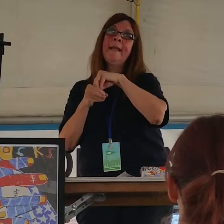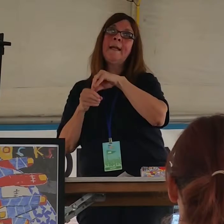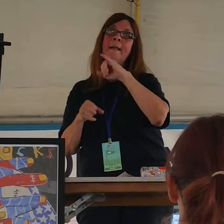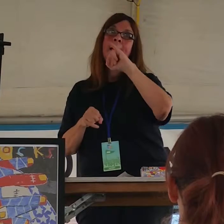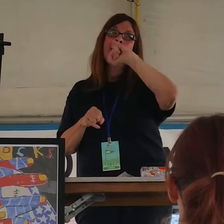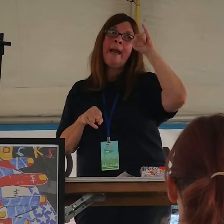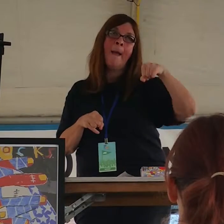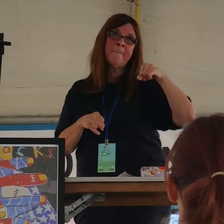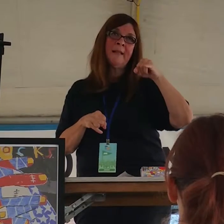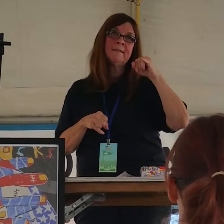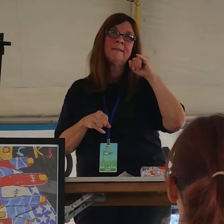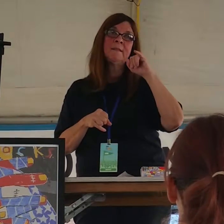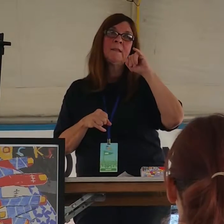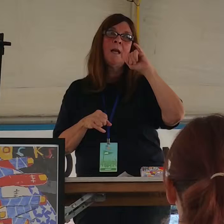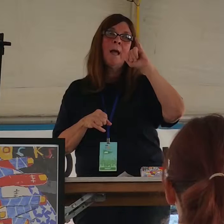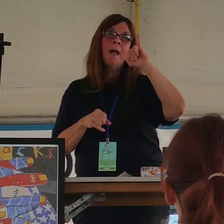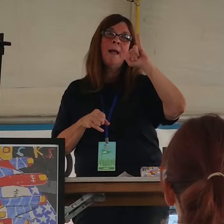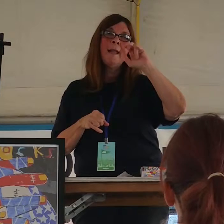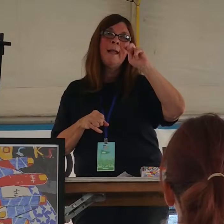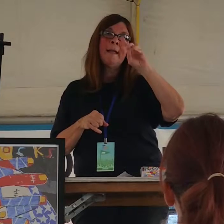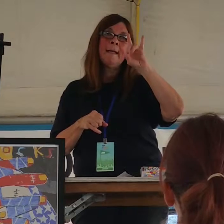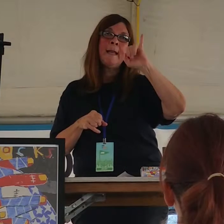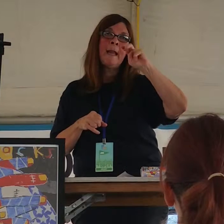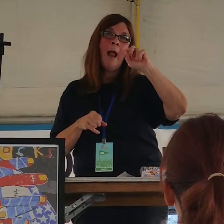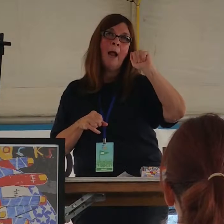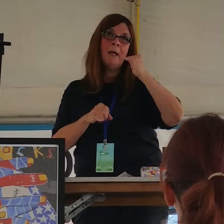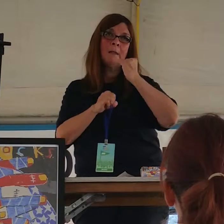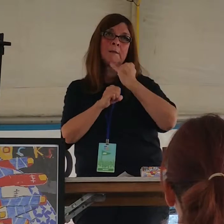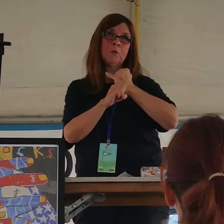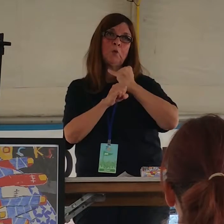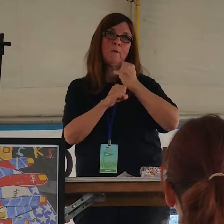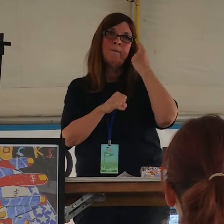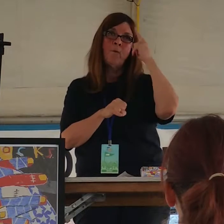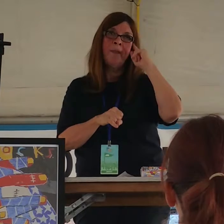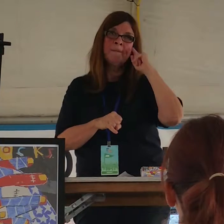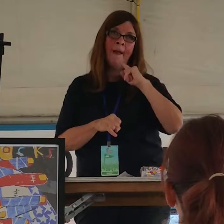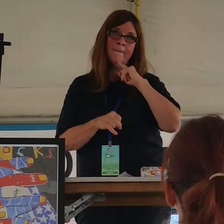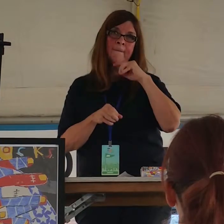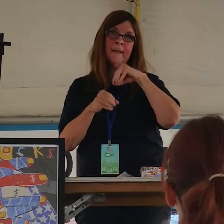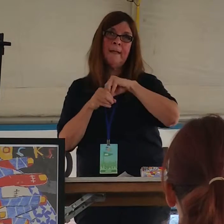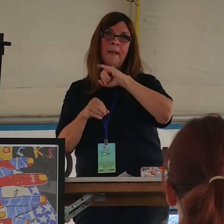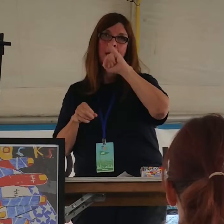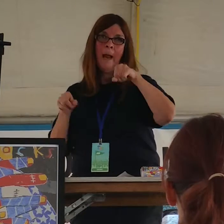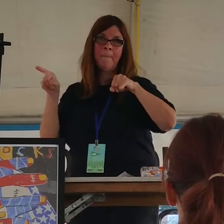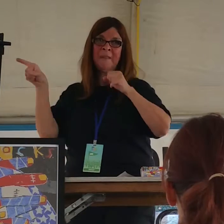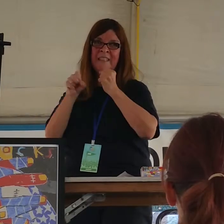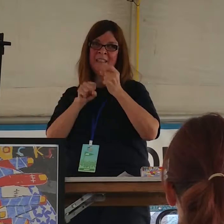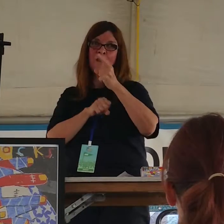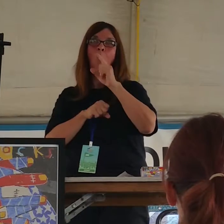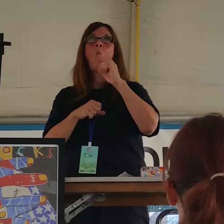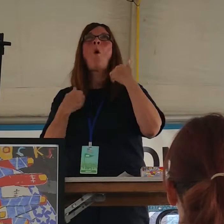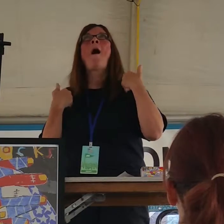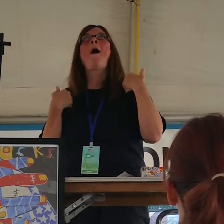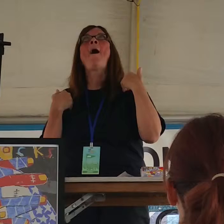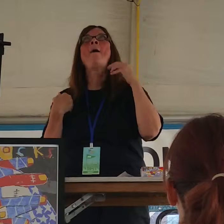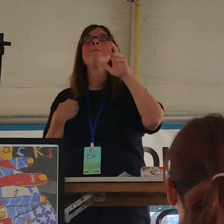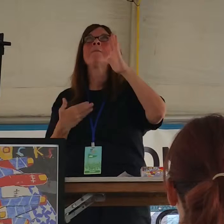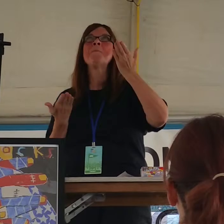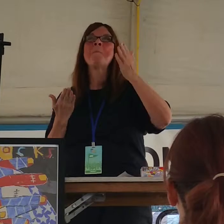next year we are going to be in Indianapolis, in Indiana School for the Deaf, which is located in